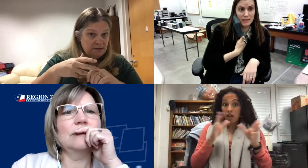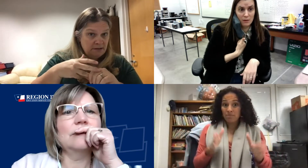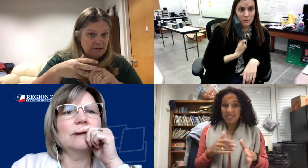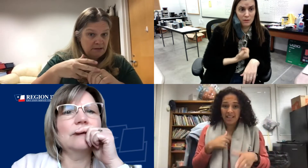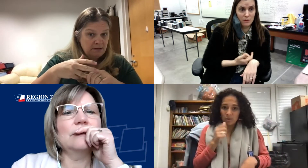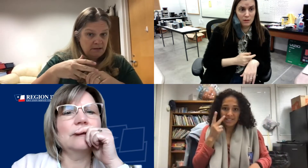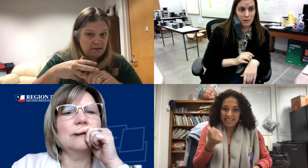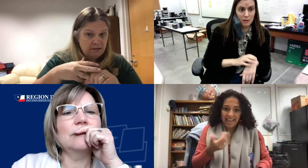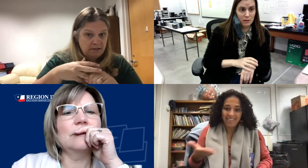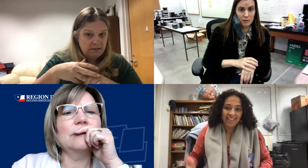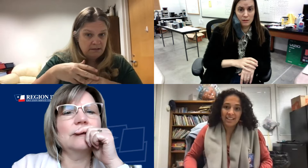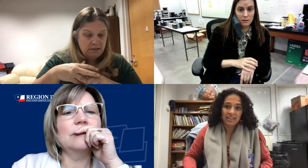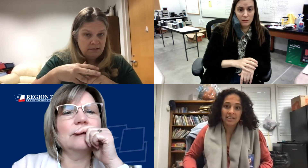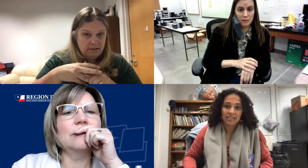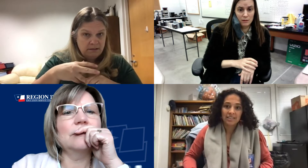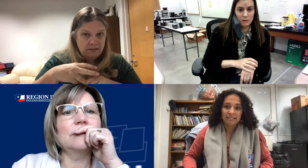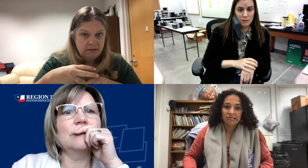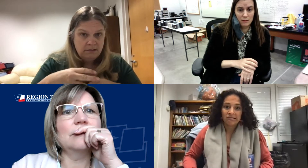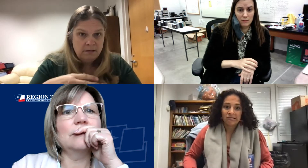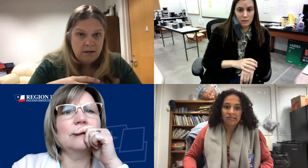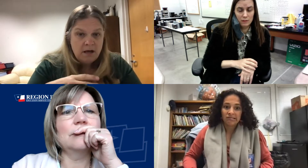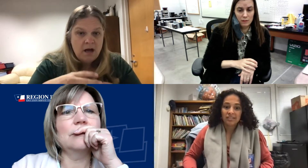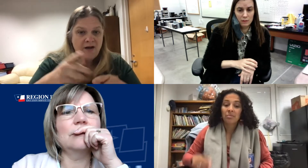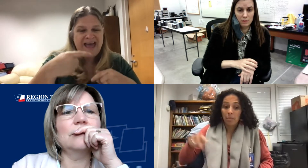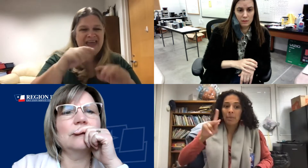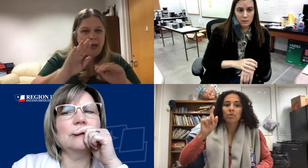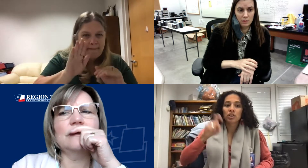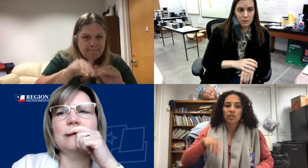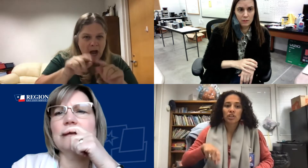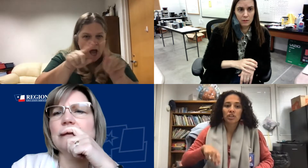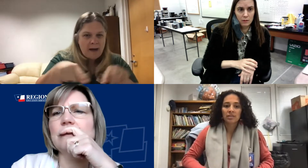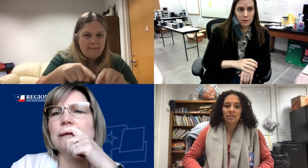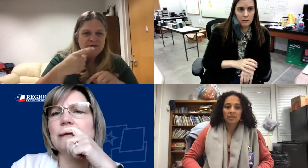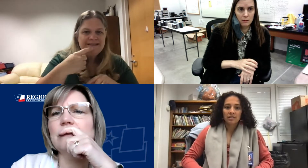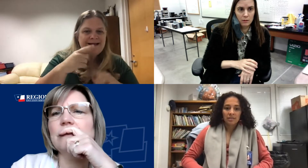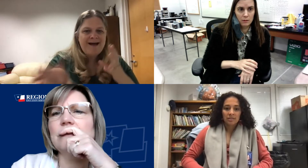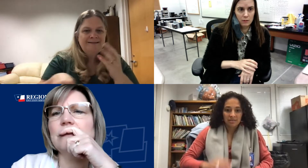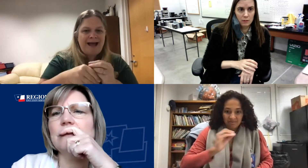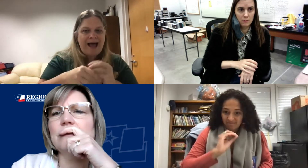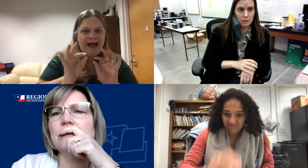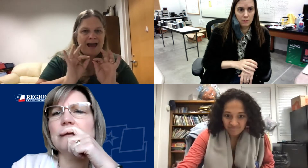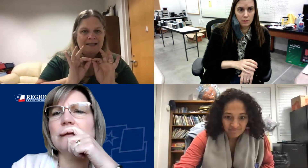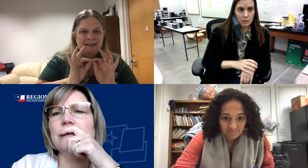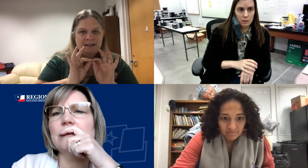Oh, I don't know what you're saying. Okay, hold on. Um,